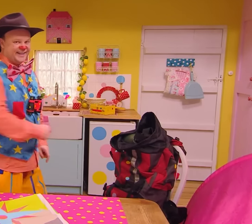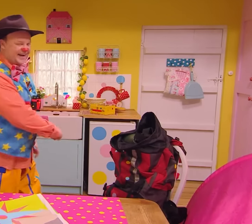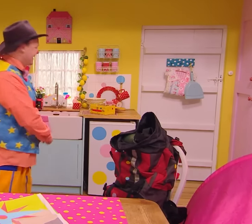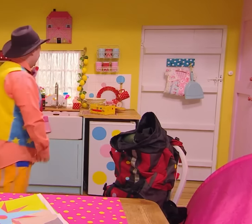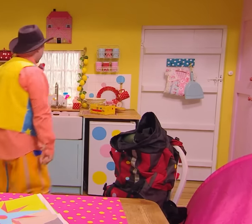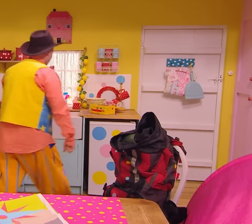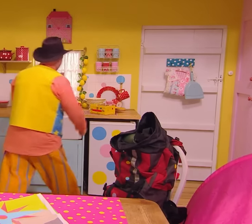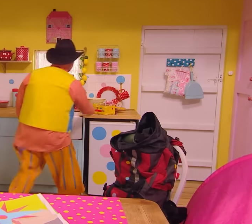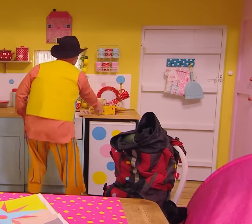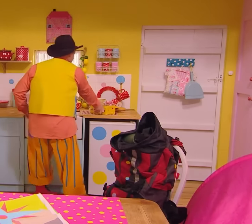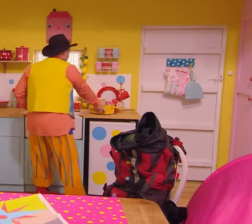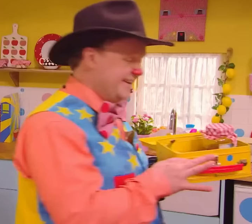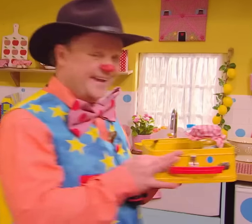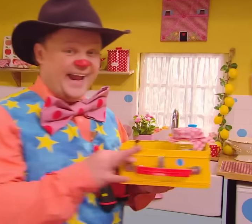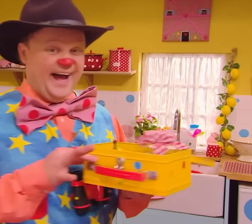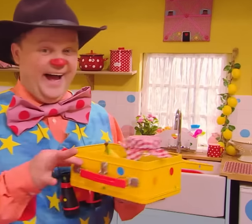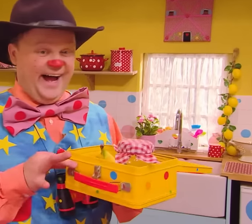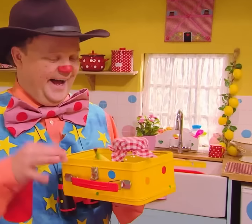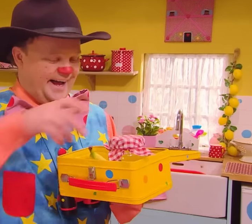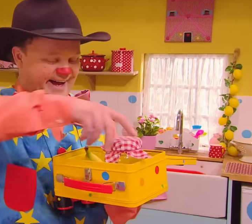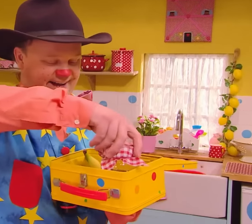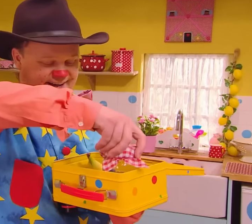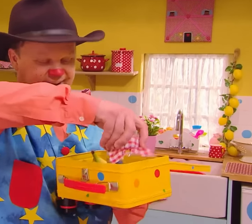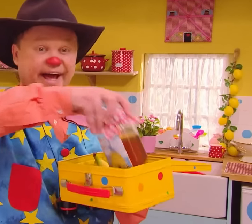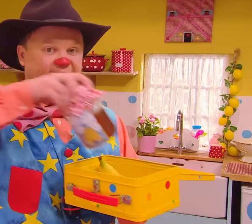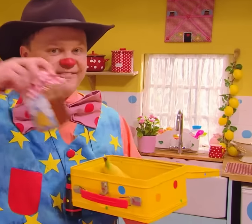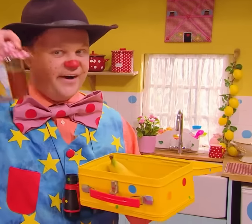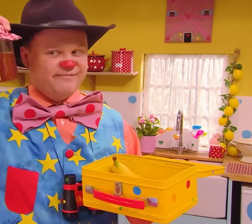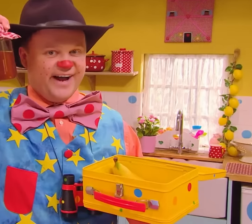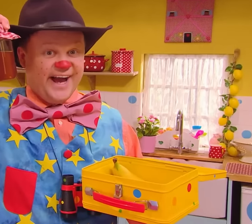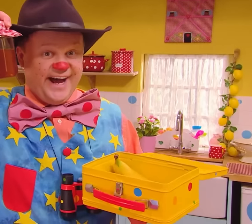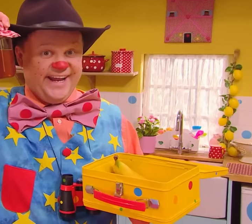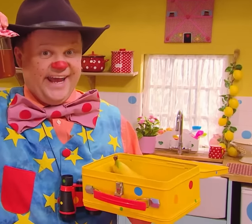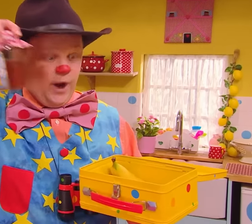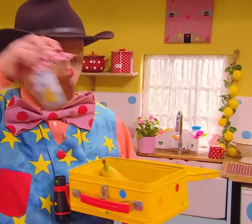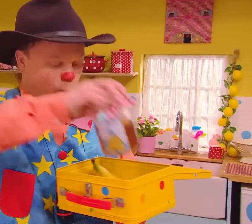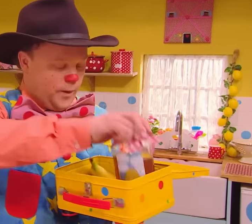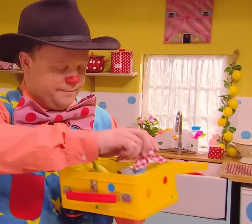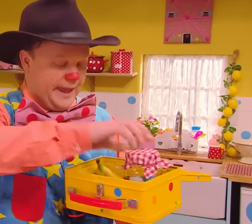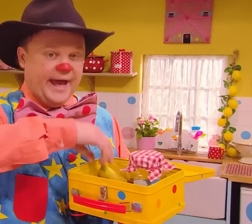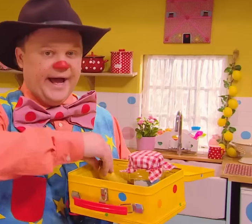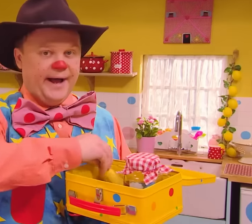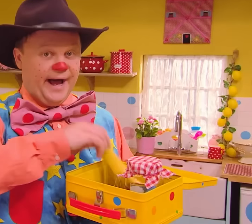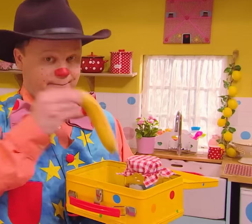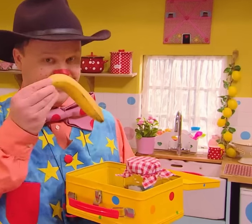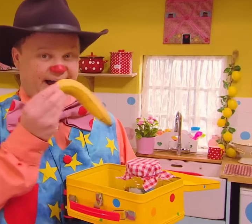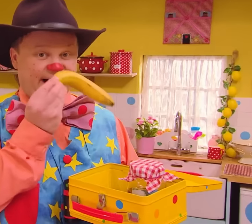there it is. Ta-da! I've got my honey, a banana,